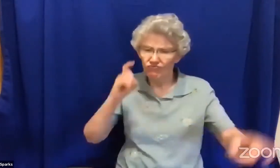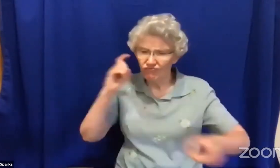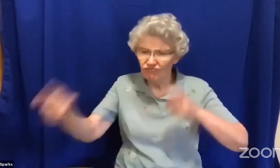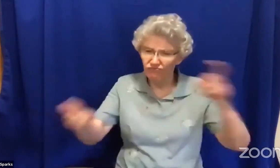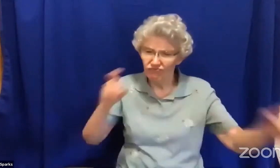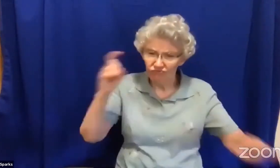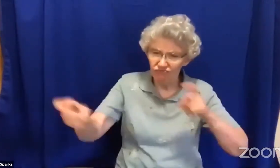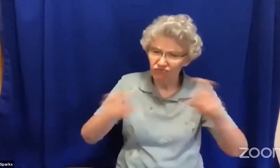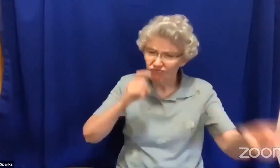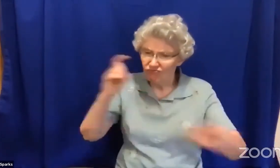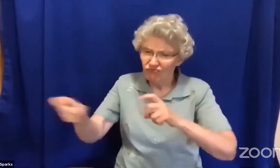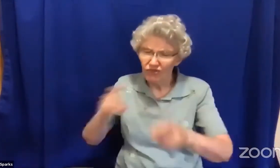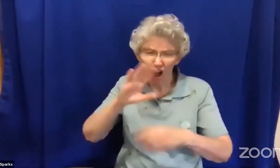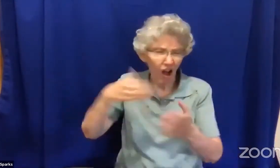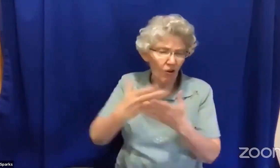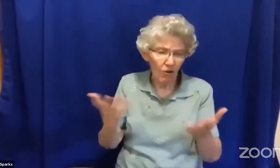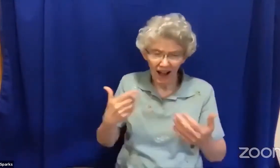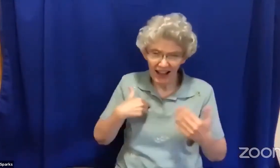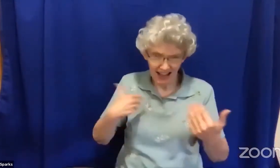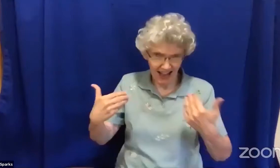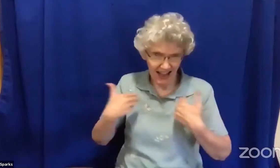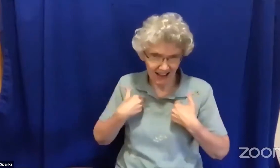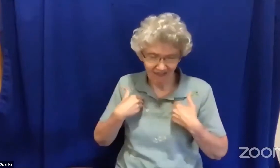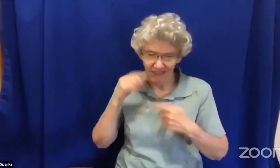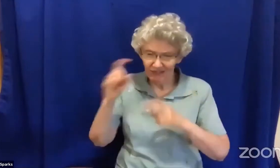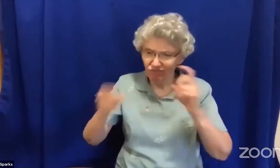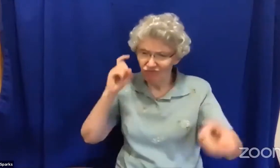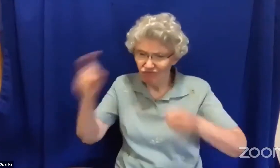What if I gave away all that I owned